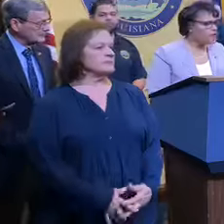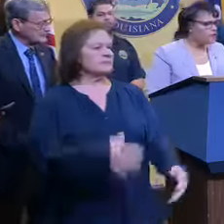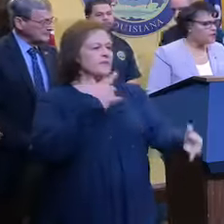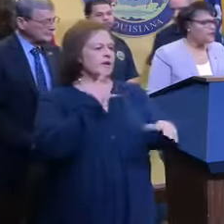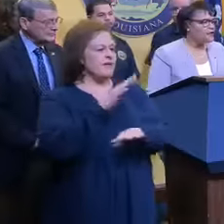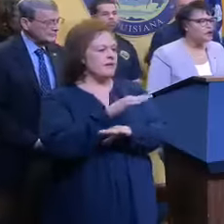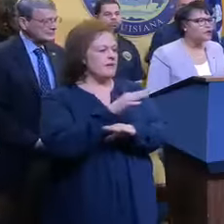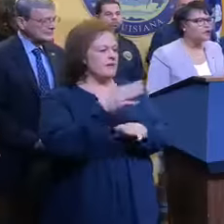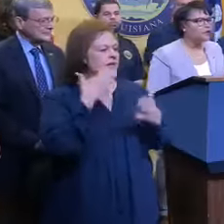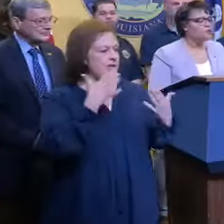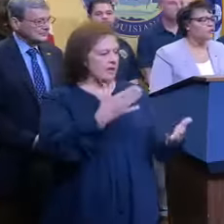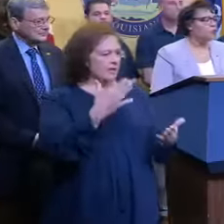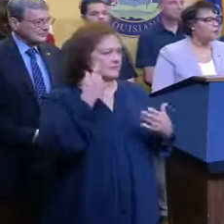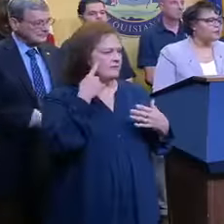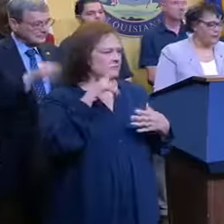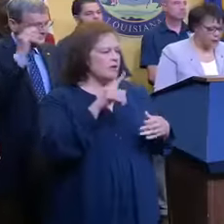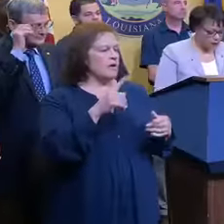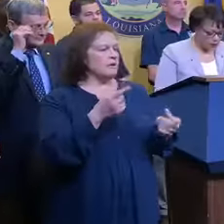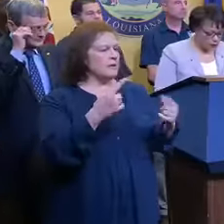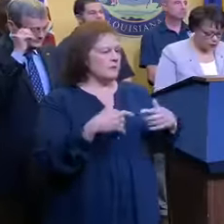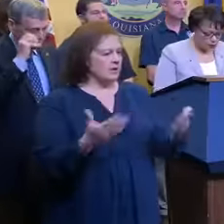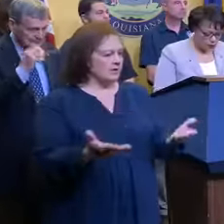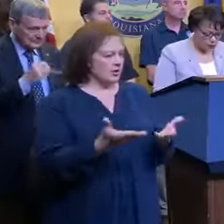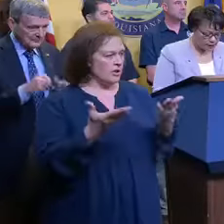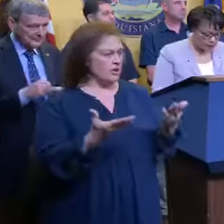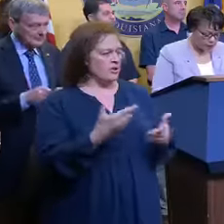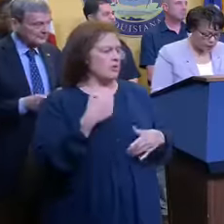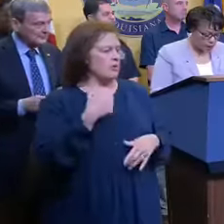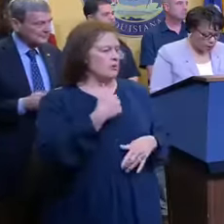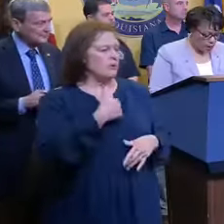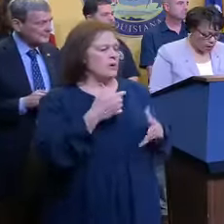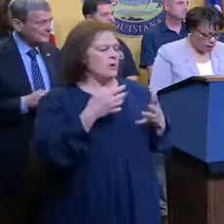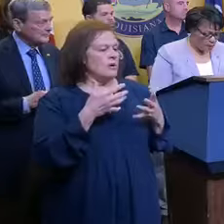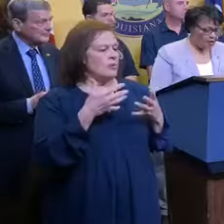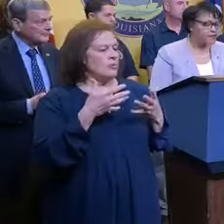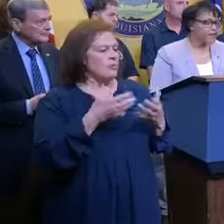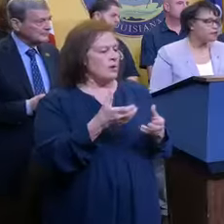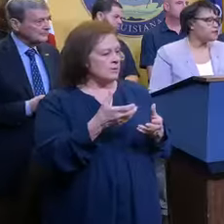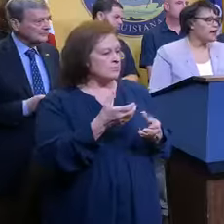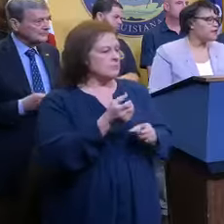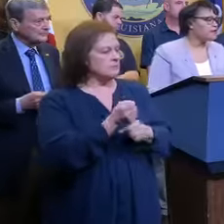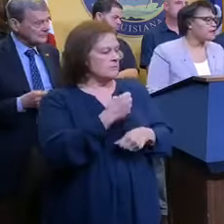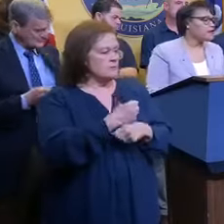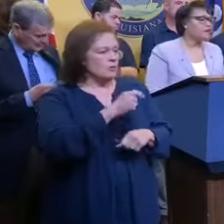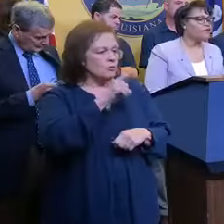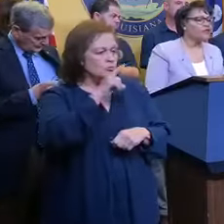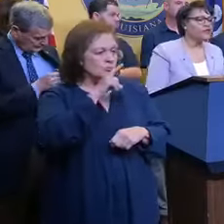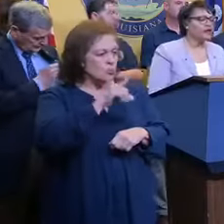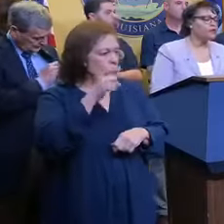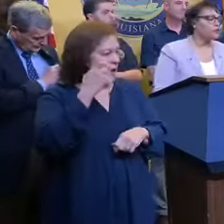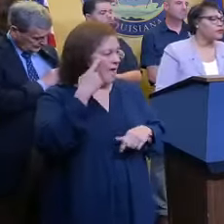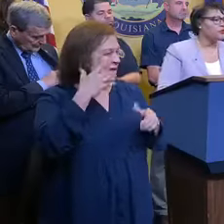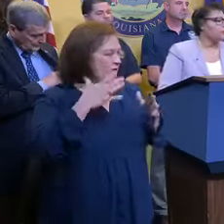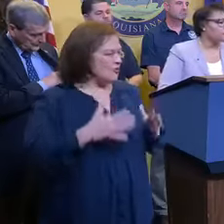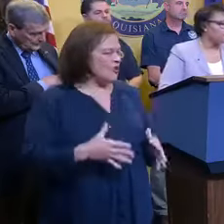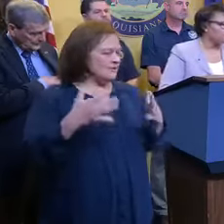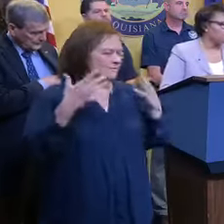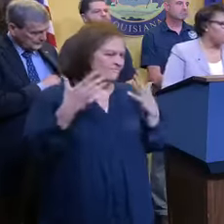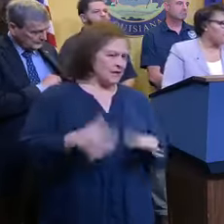Good evening. Thank you all so much for being here. We wanted to make certain that the governor was able